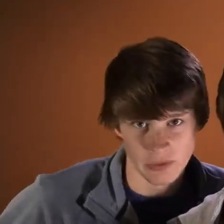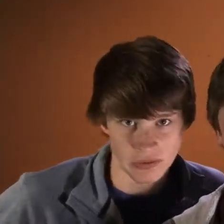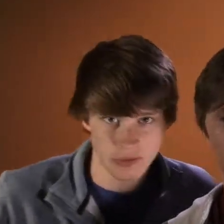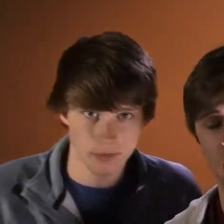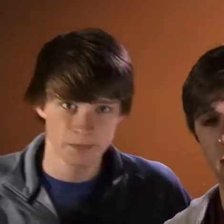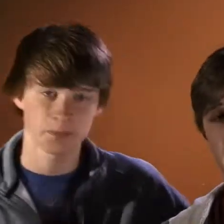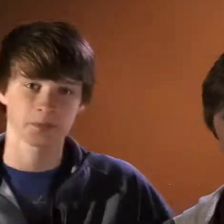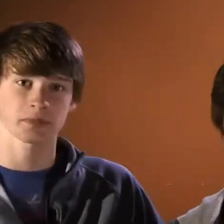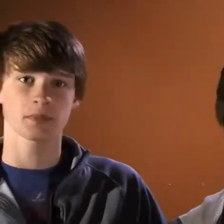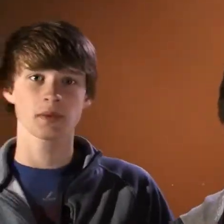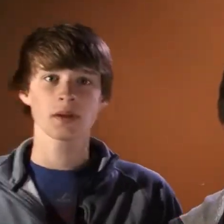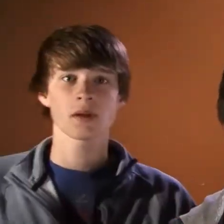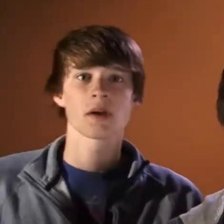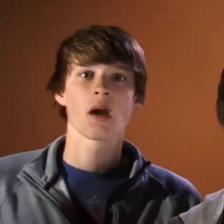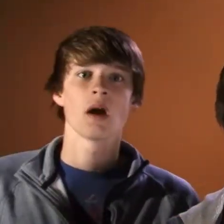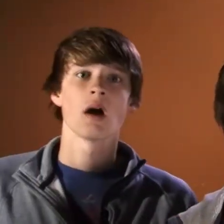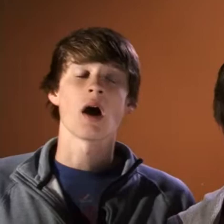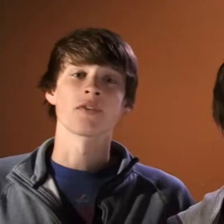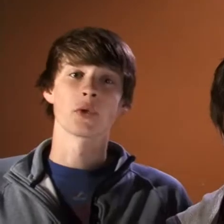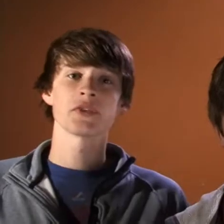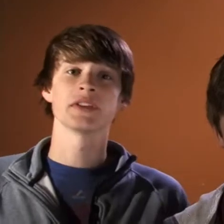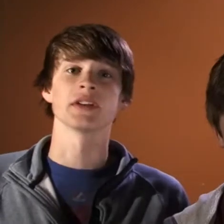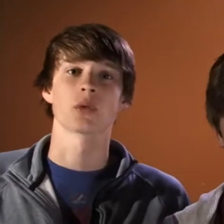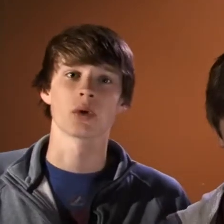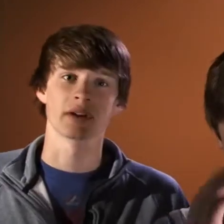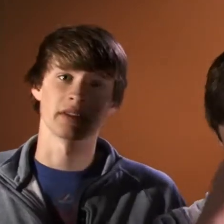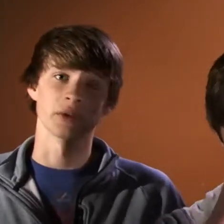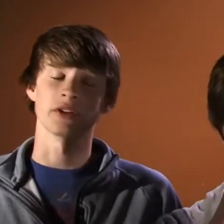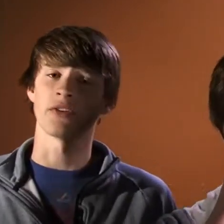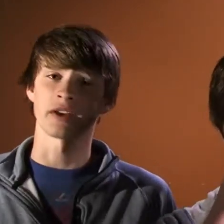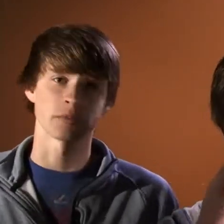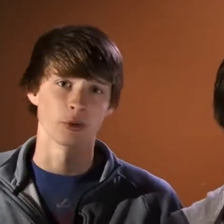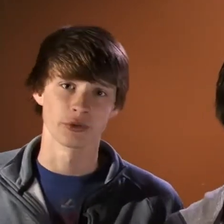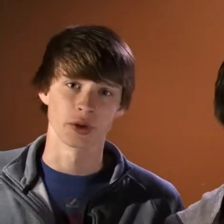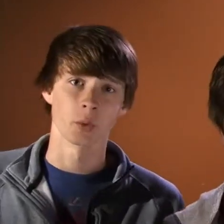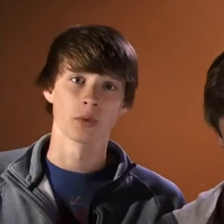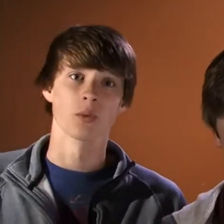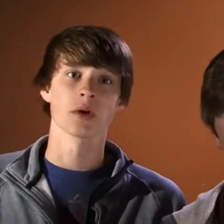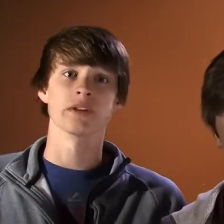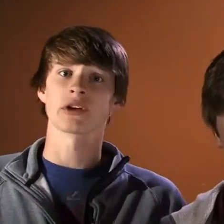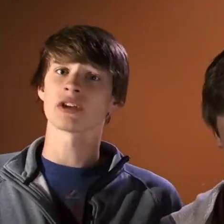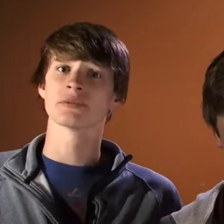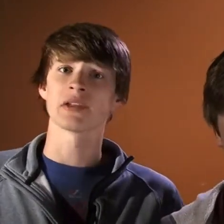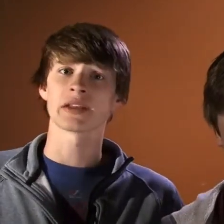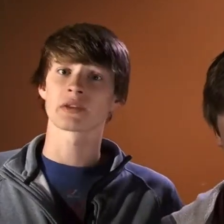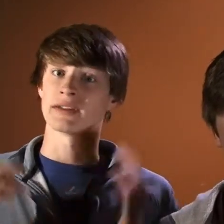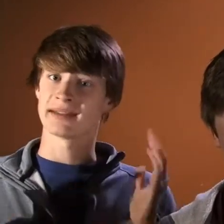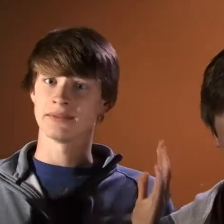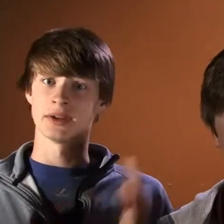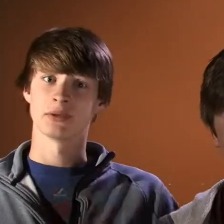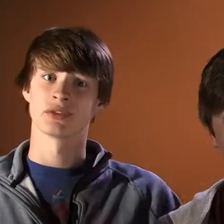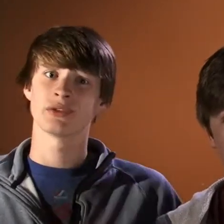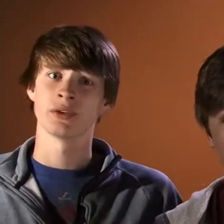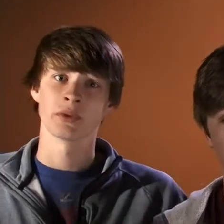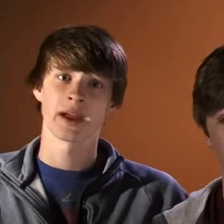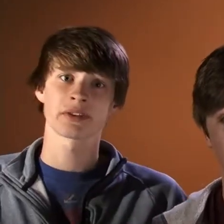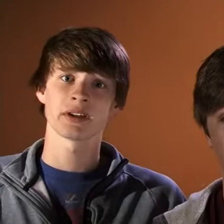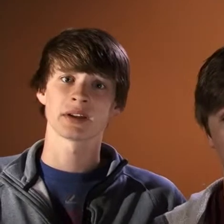No exceptions. Our fourth attendance award assembly is fast approaching. We will award this awesome flat-screen TV to a student with outstanding